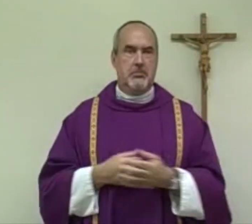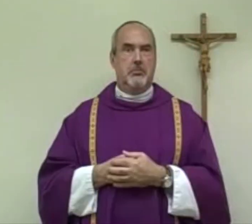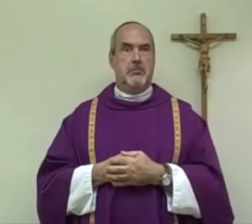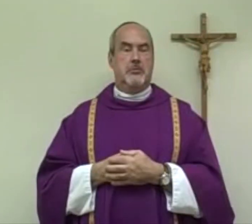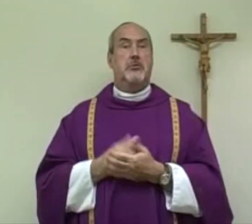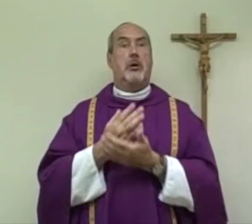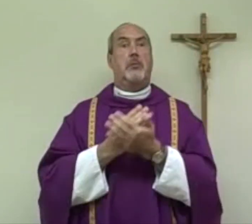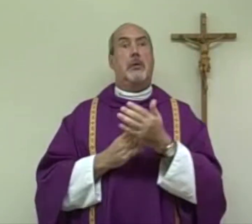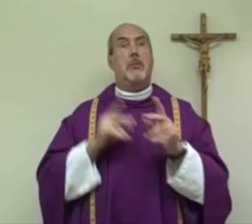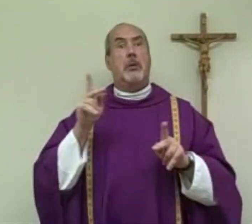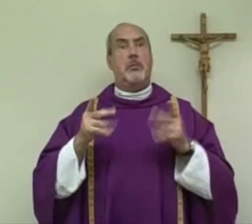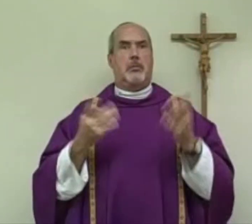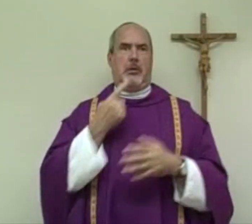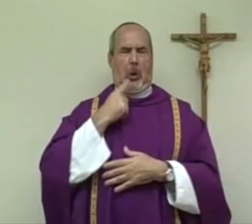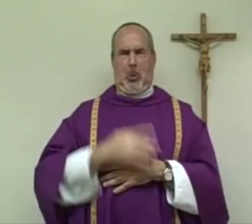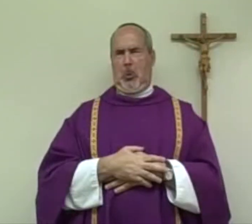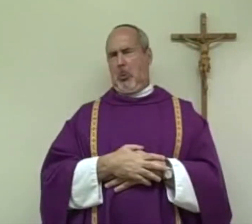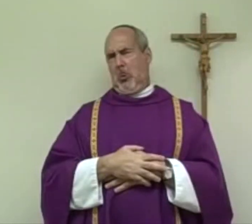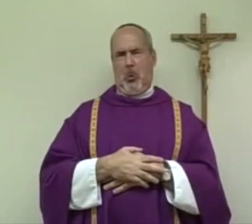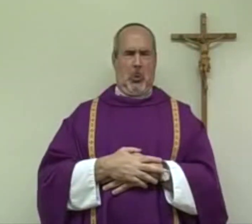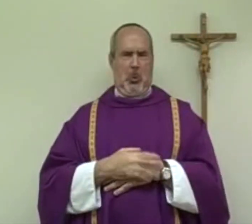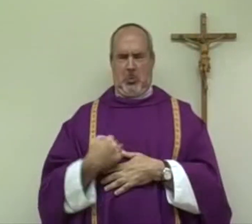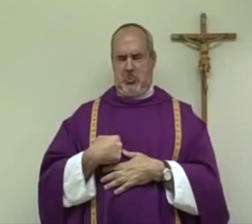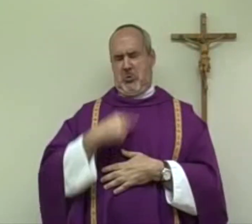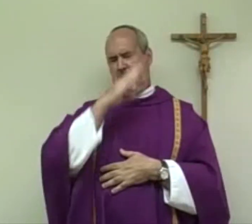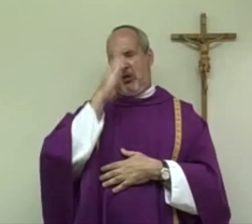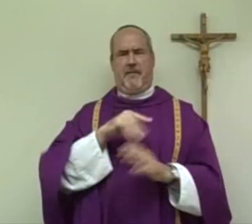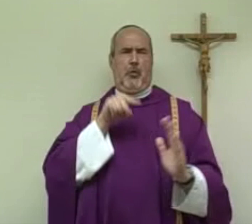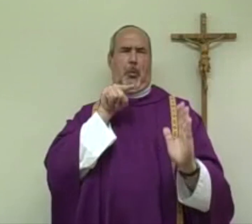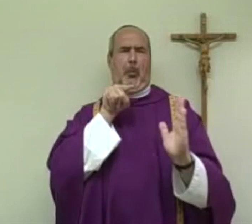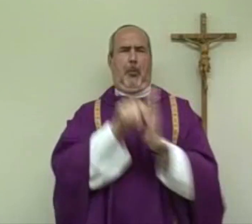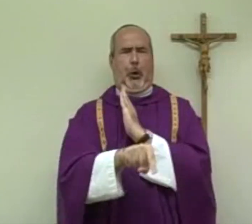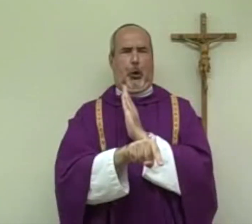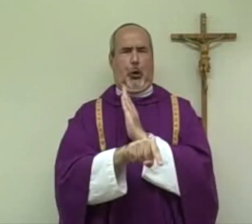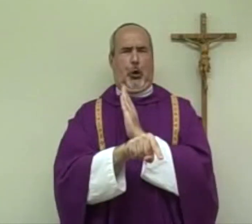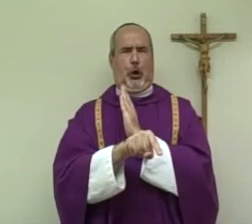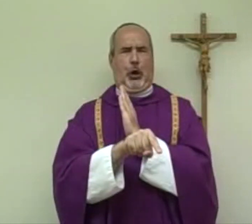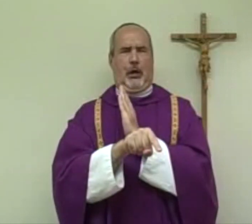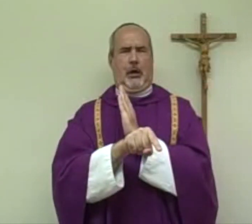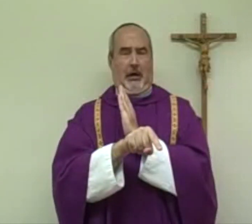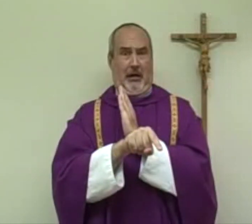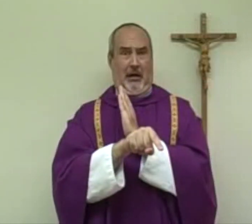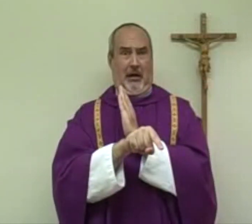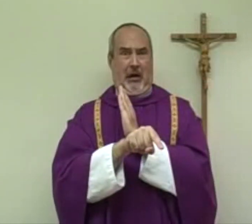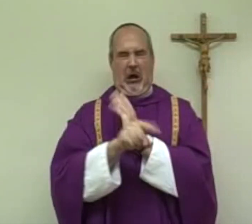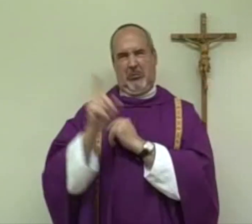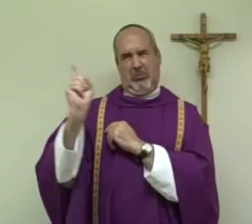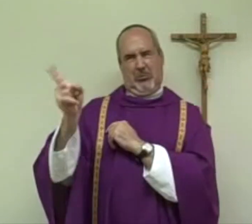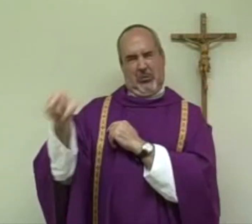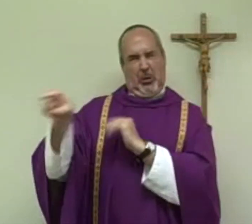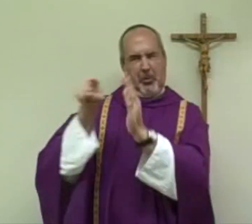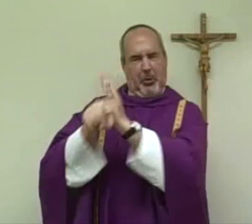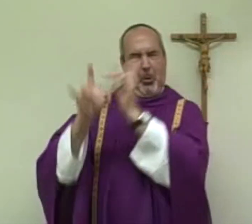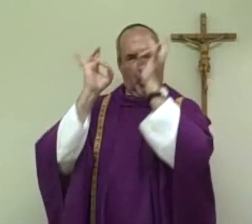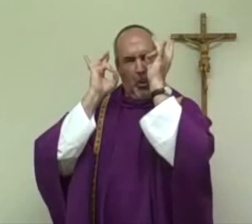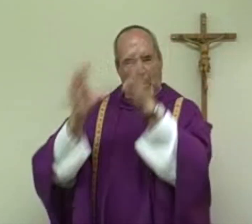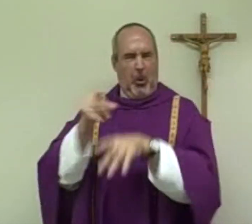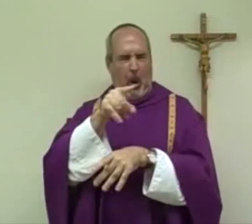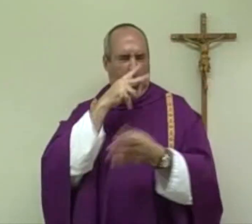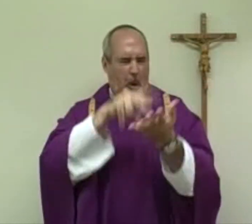bad things. Let me give you an example. There are some people who say, I would never kill somebody. I would never commit